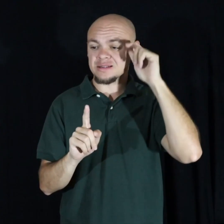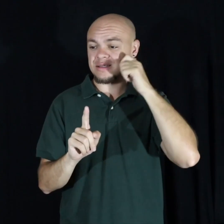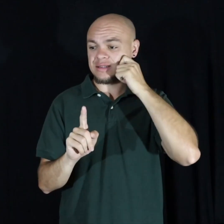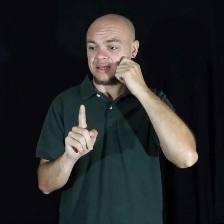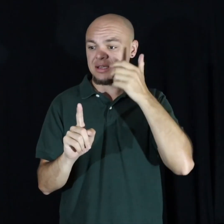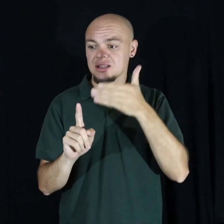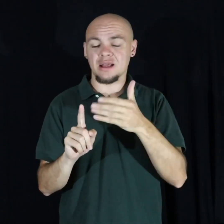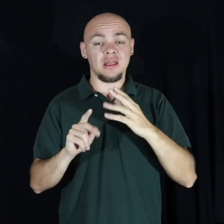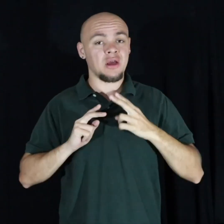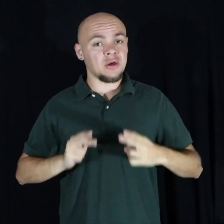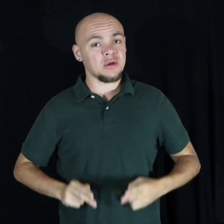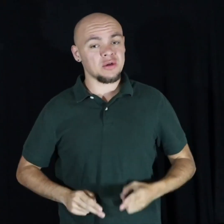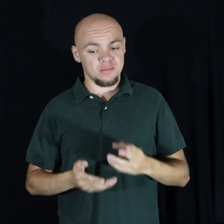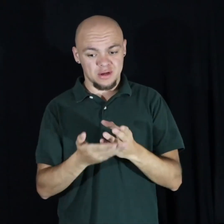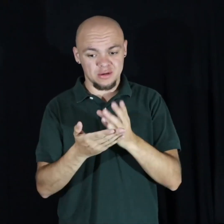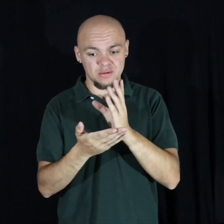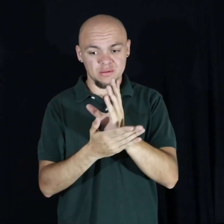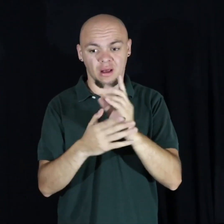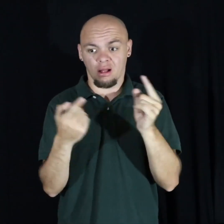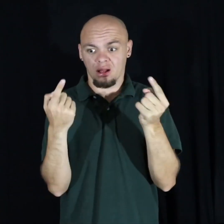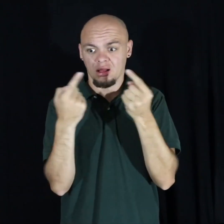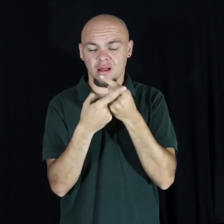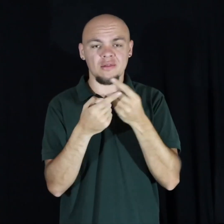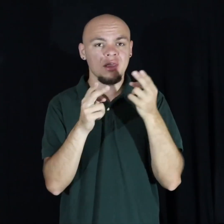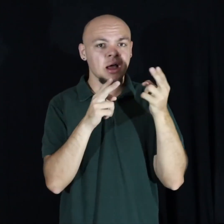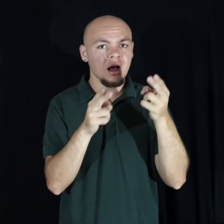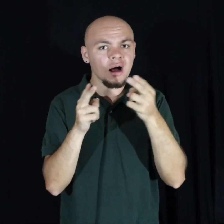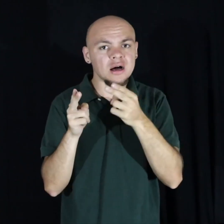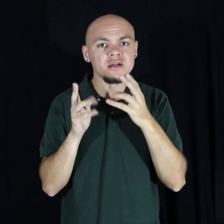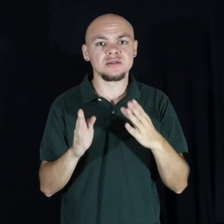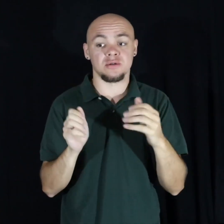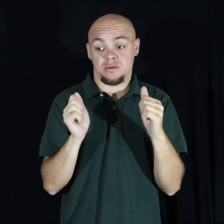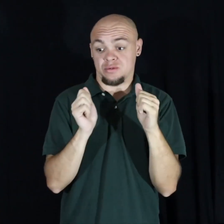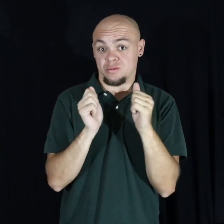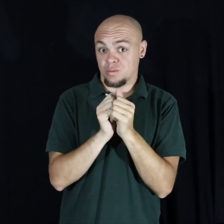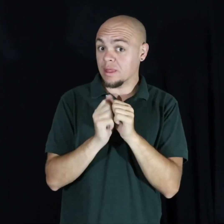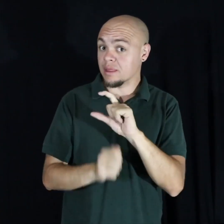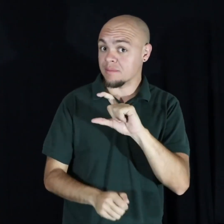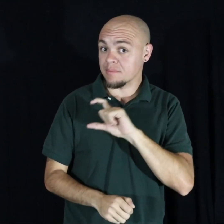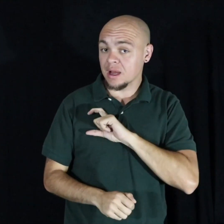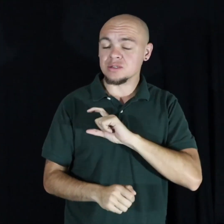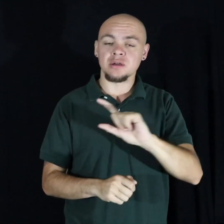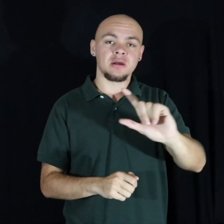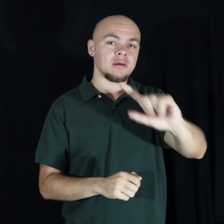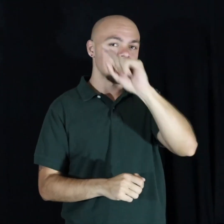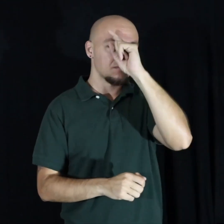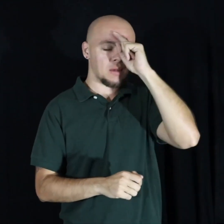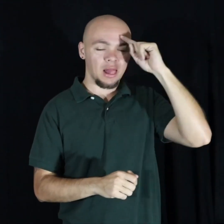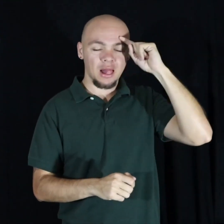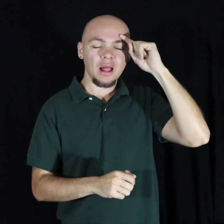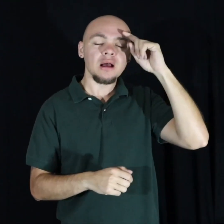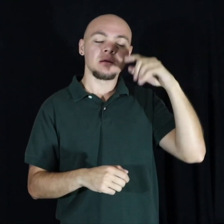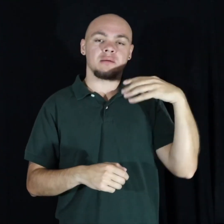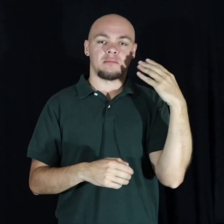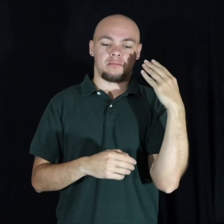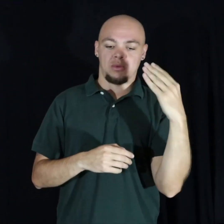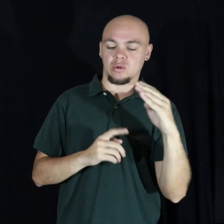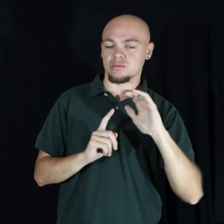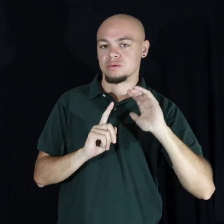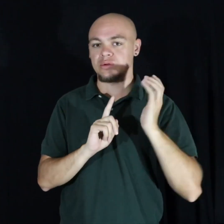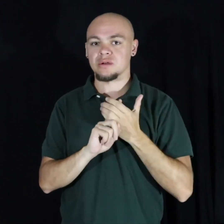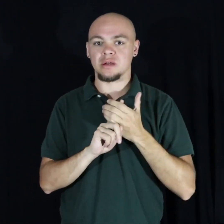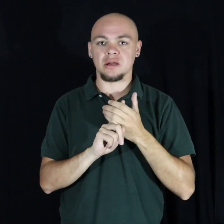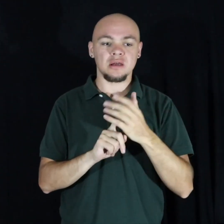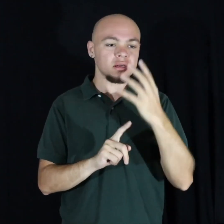in conflict when you look at all of the hunters, often with badges dressed in blue, who see a prey before a sleeping baby